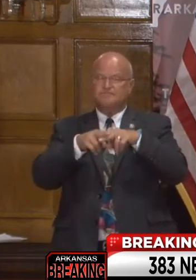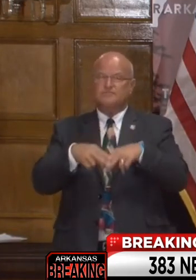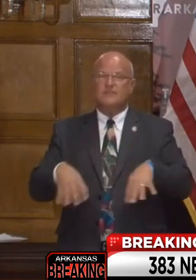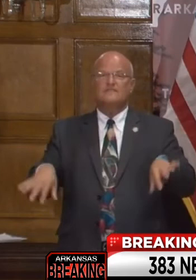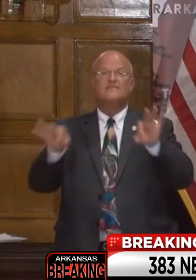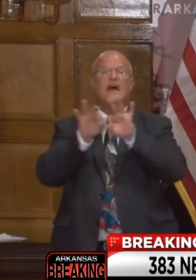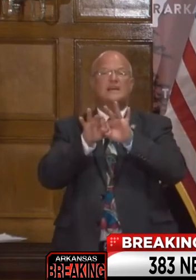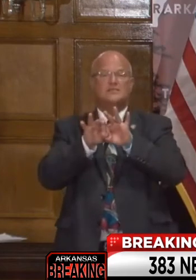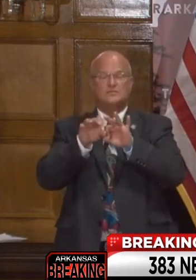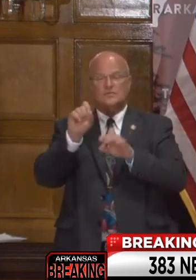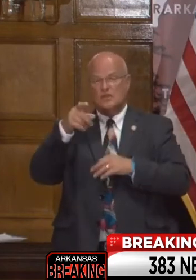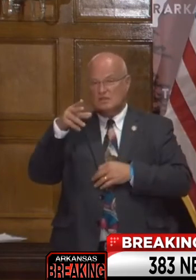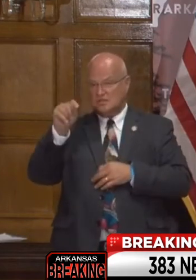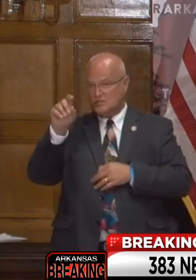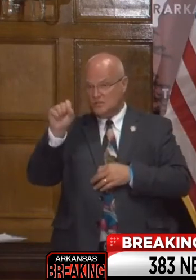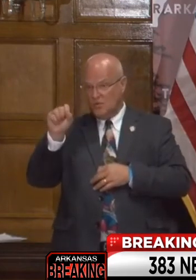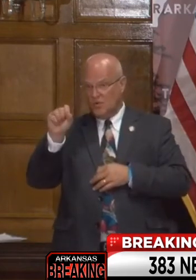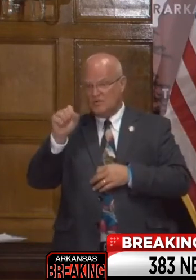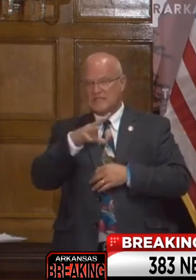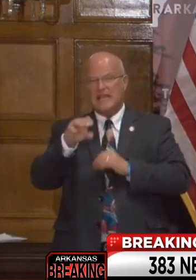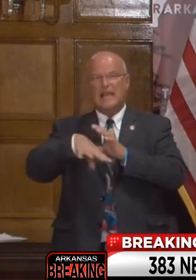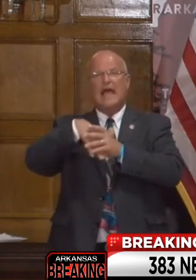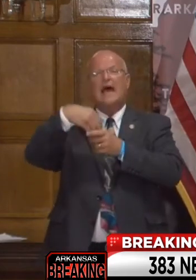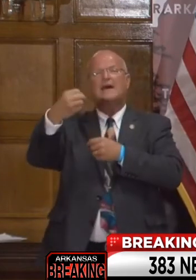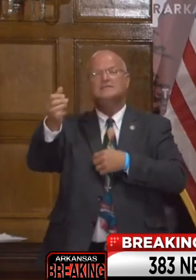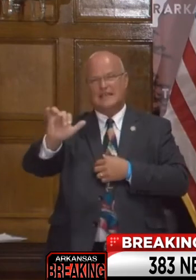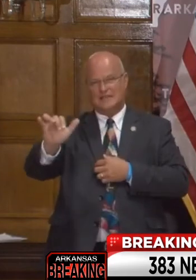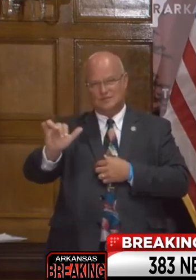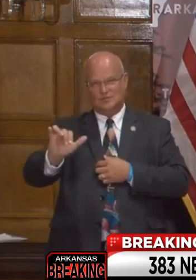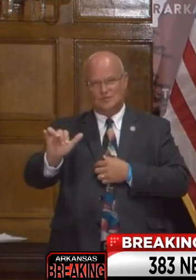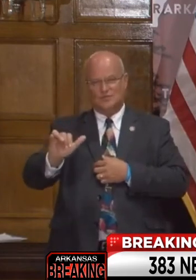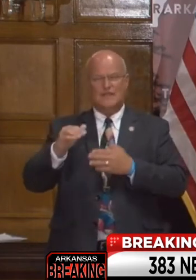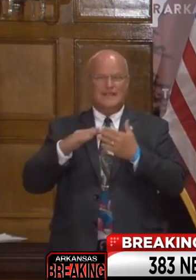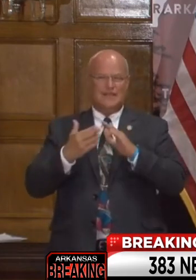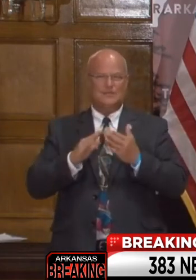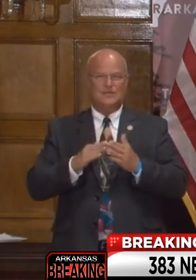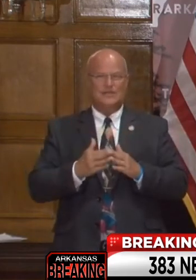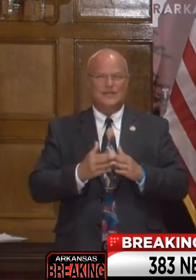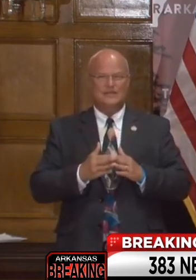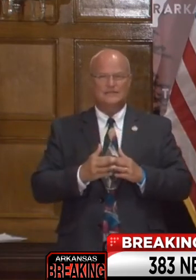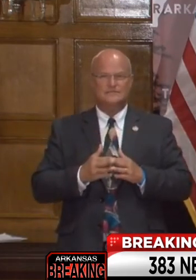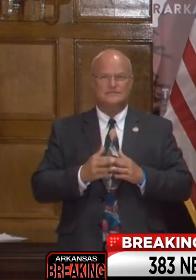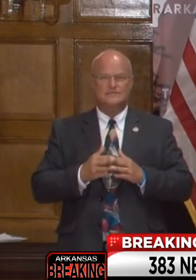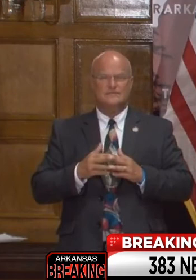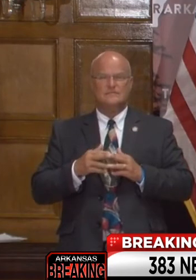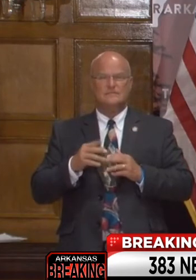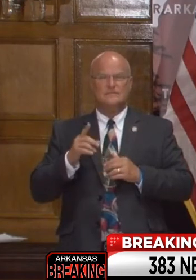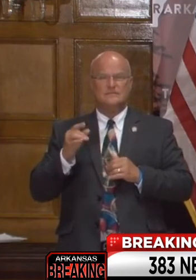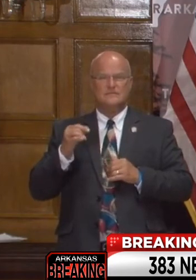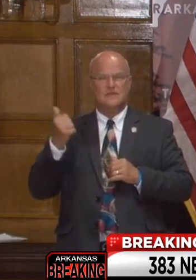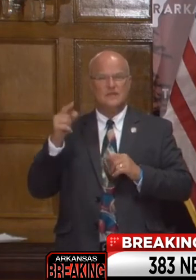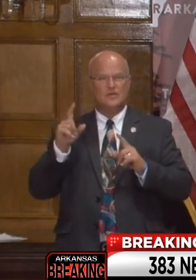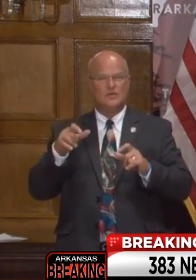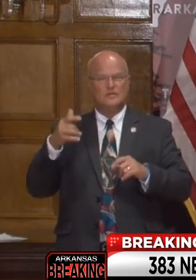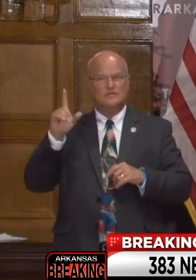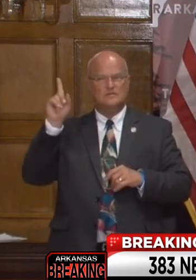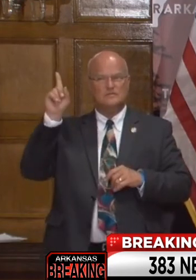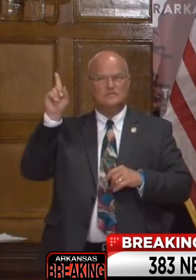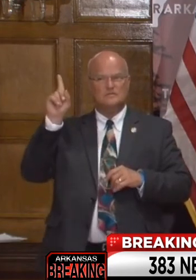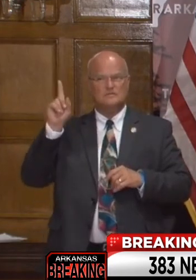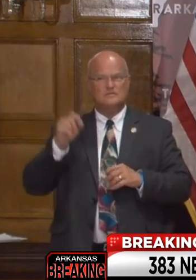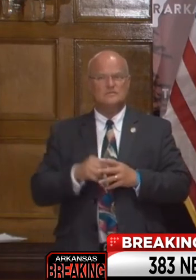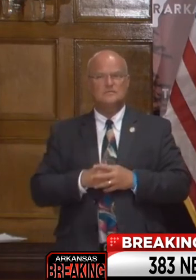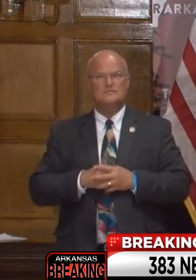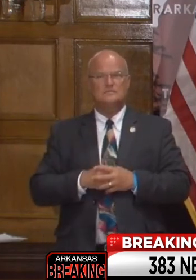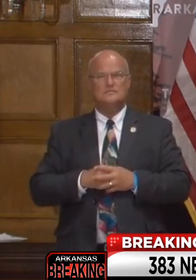the sports arena, but outside of that as well in the community. Is there a final question, remotely or